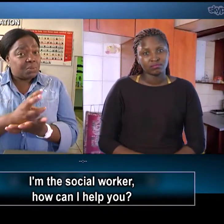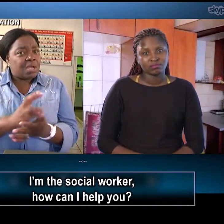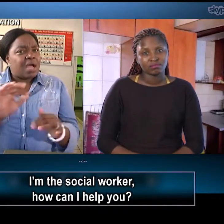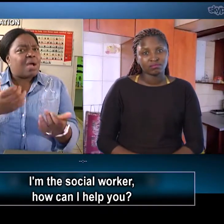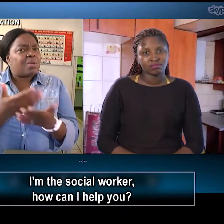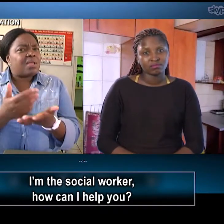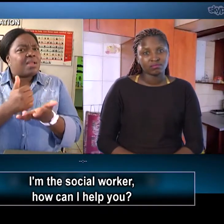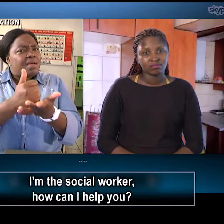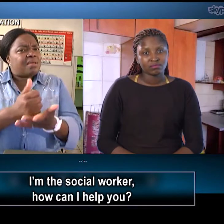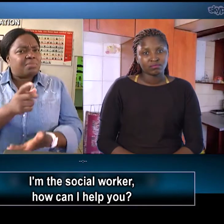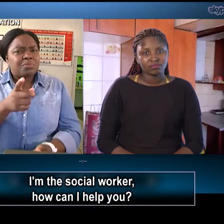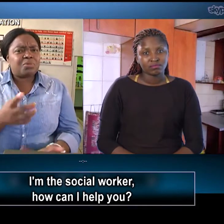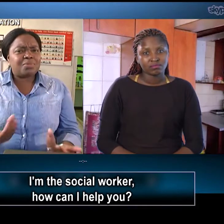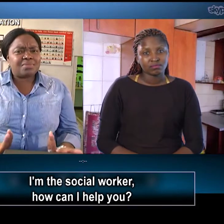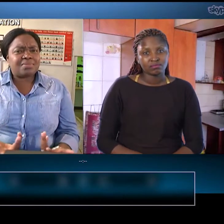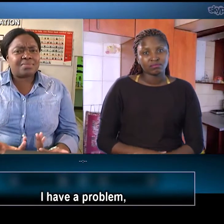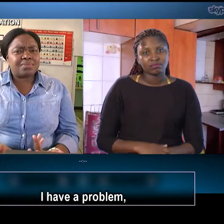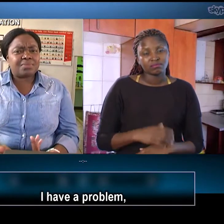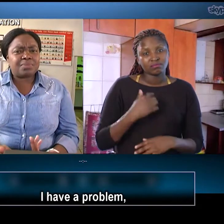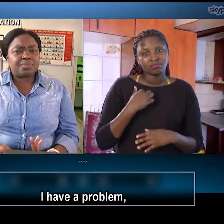I'm the social worker. How can I help you?